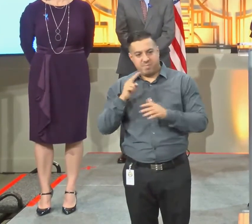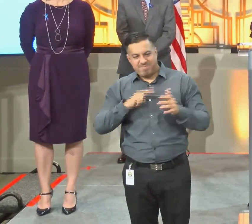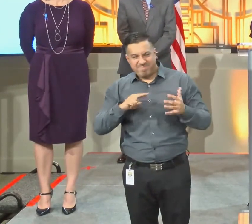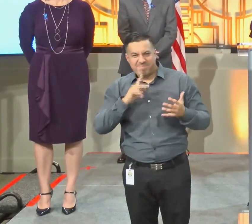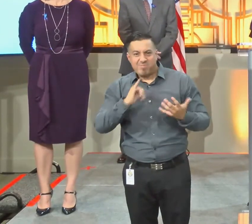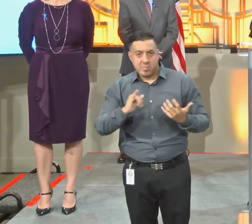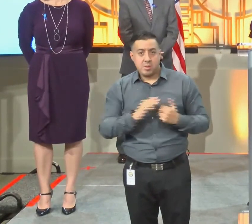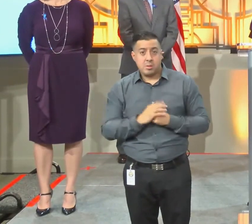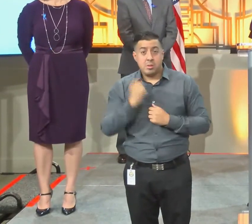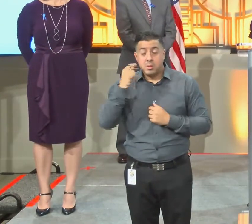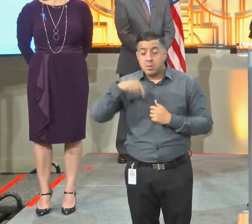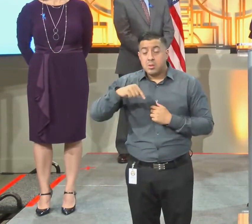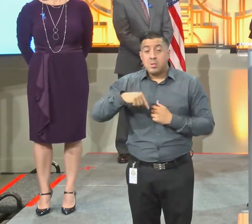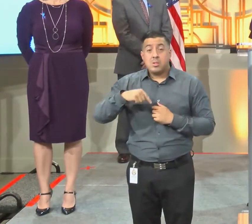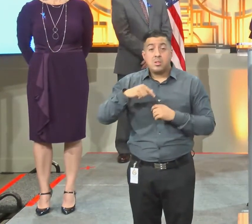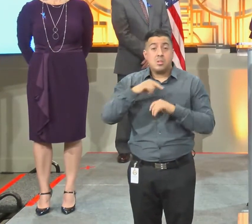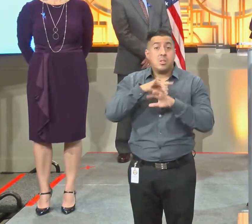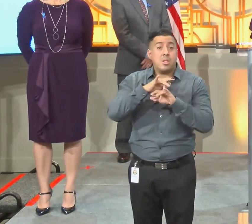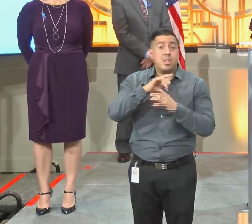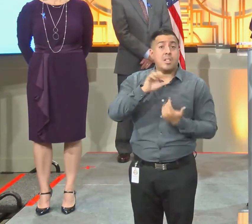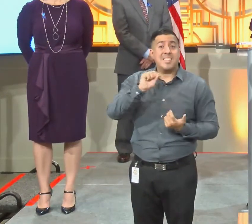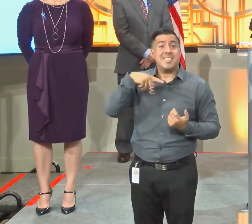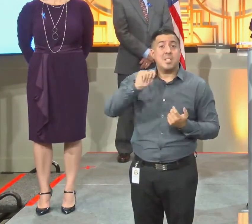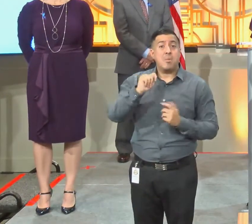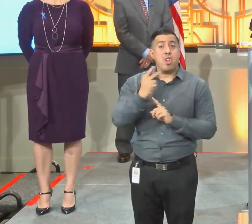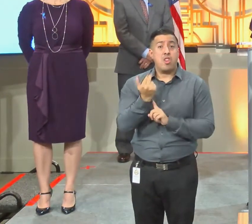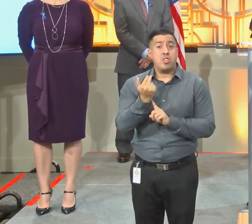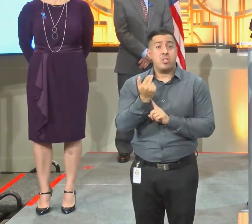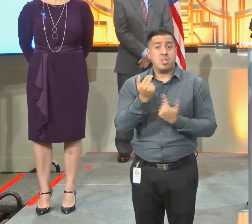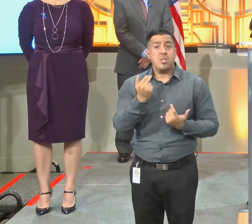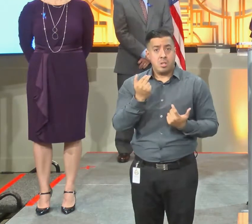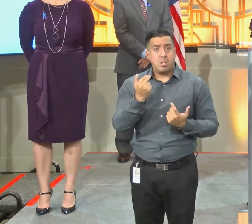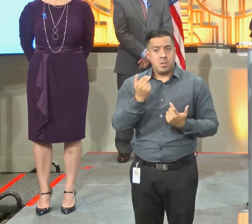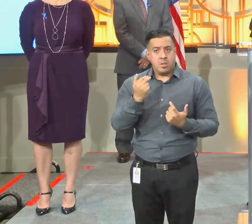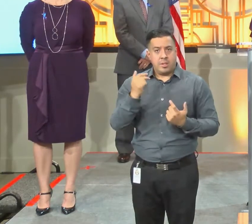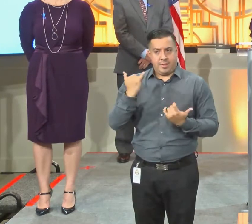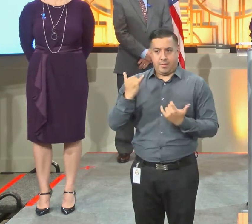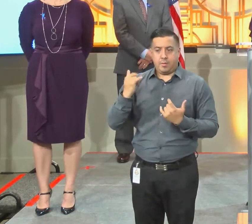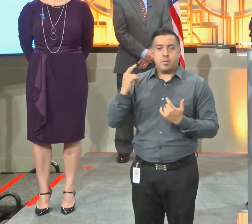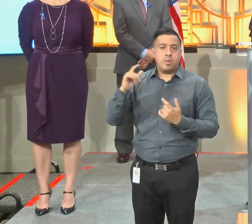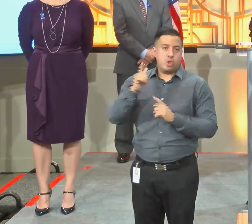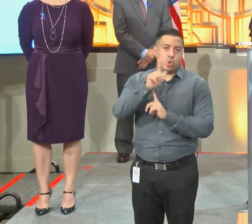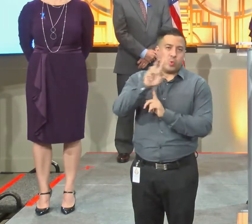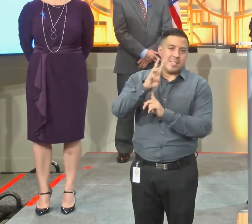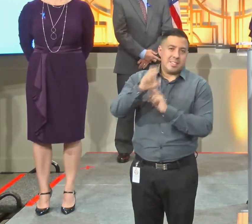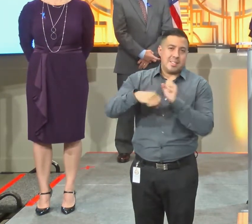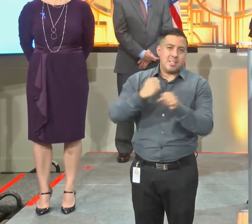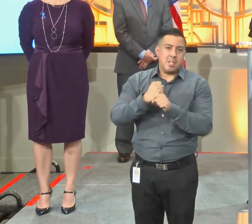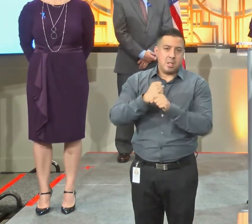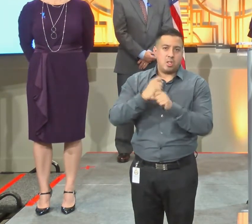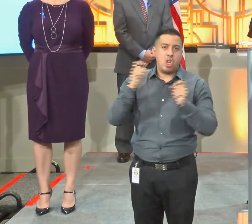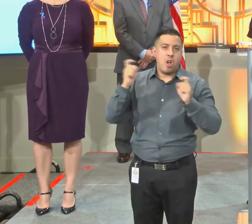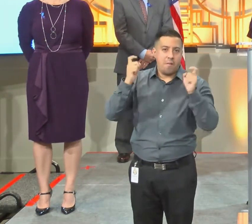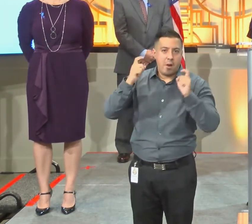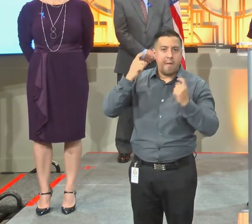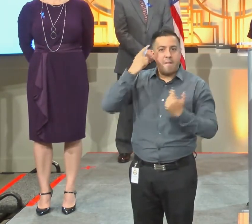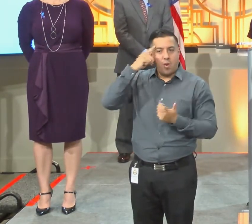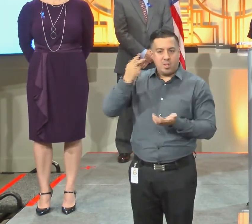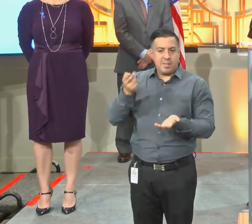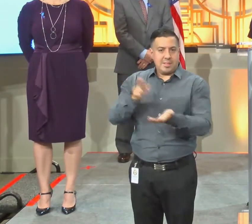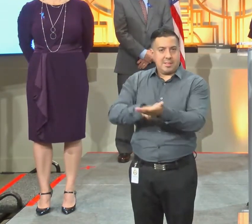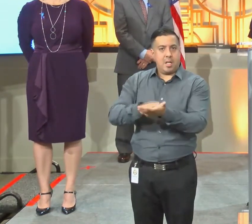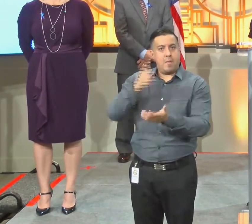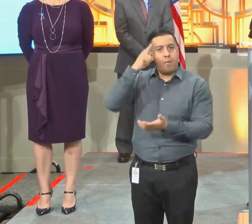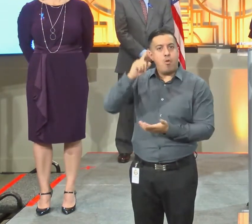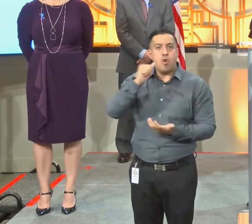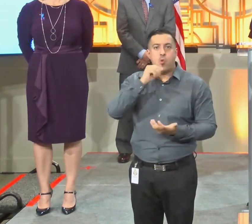Sunday, September 13, yesterday, marked the 26th-year anniversary of the signing of the Violence Against Women Act